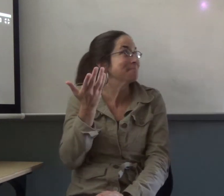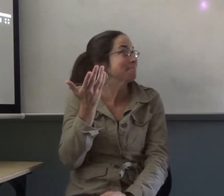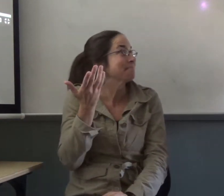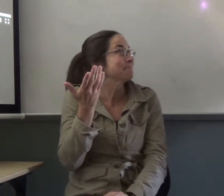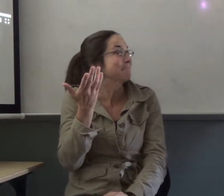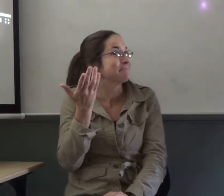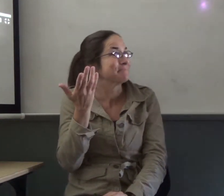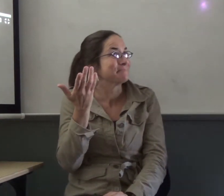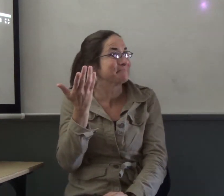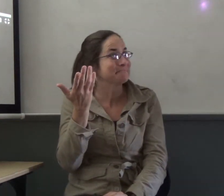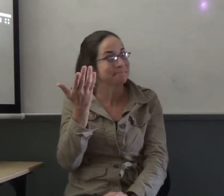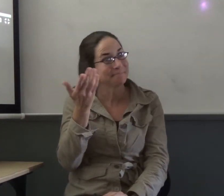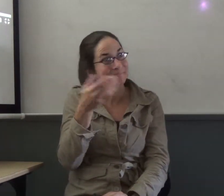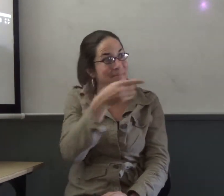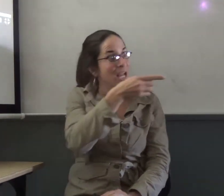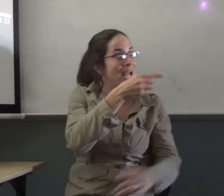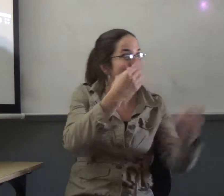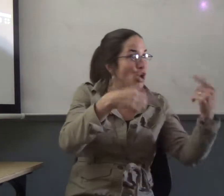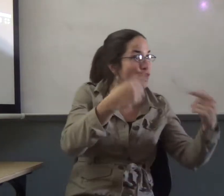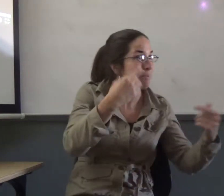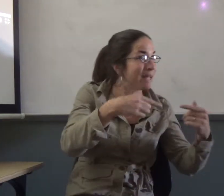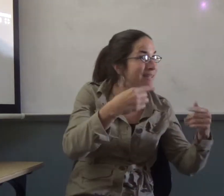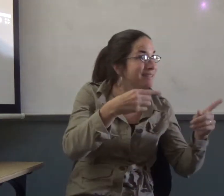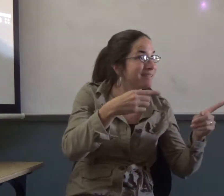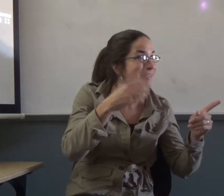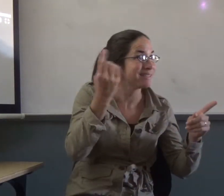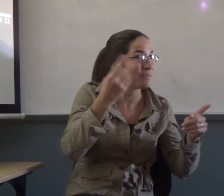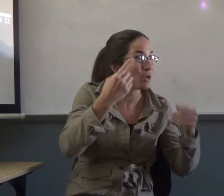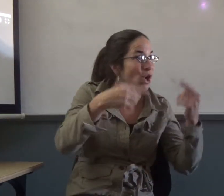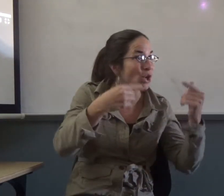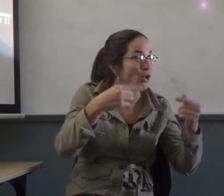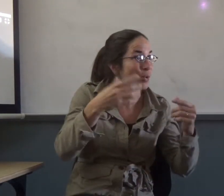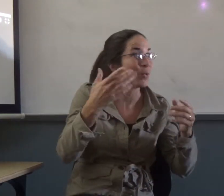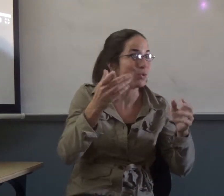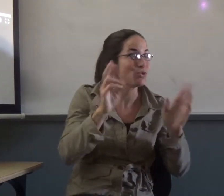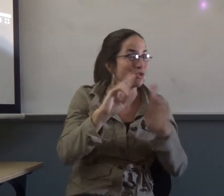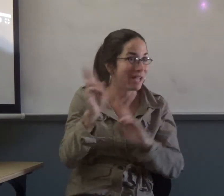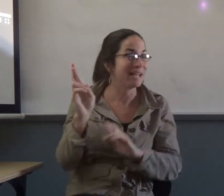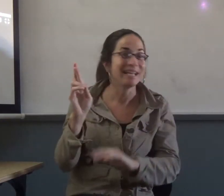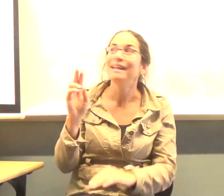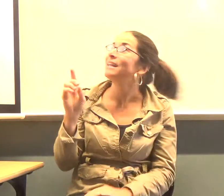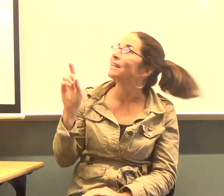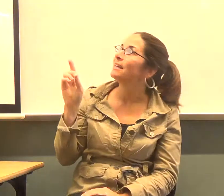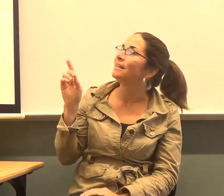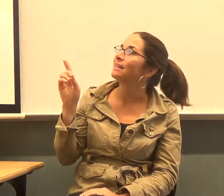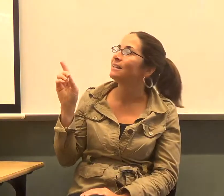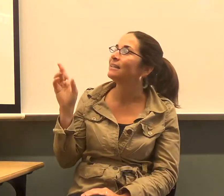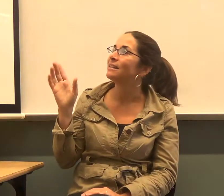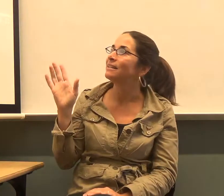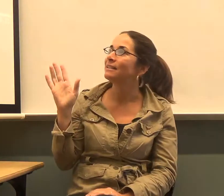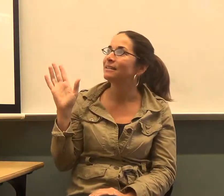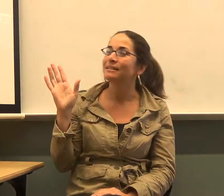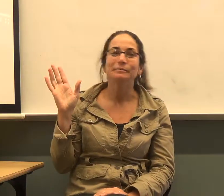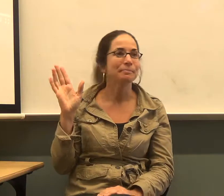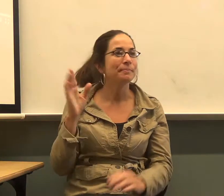Good argument. Hang on. Sassy. You ready? Okay. It's sassy. How many people